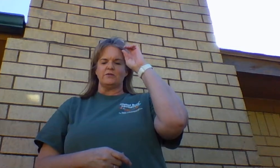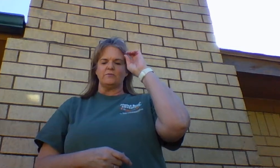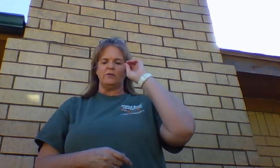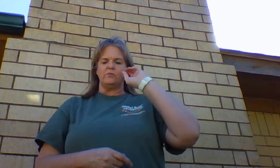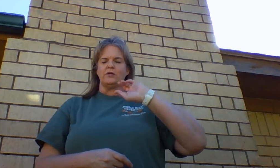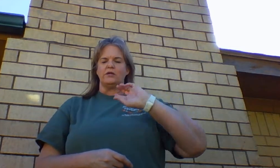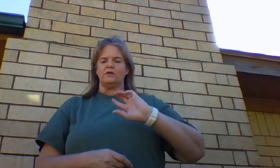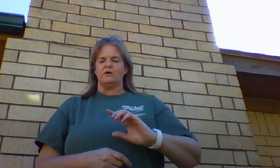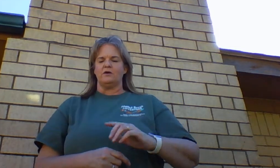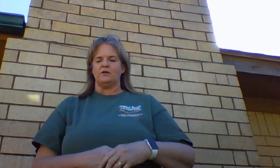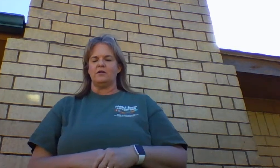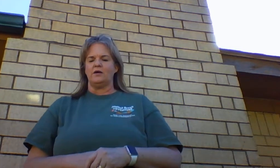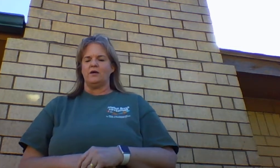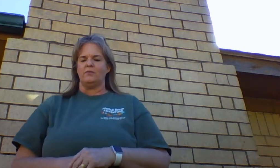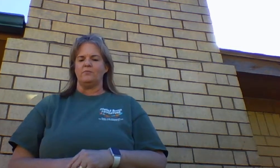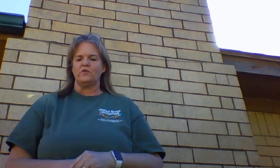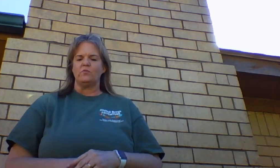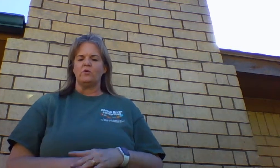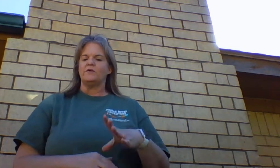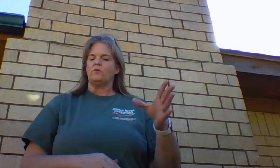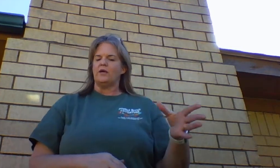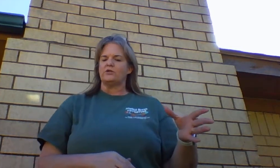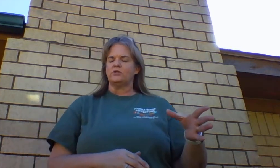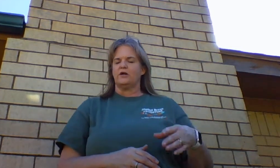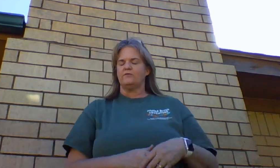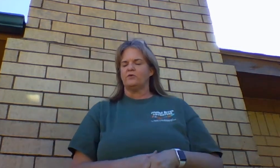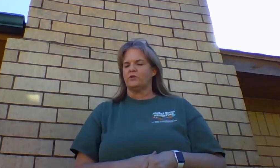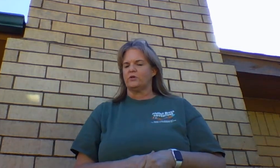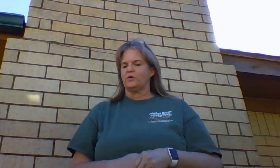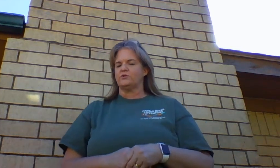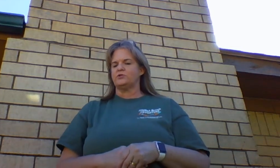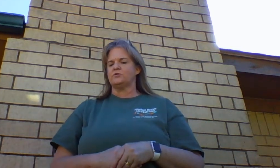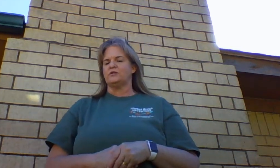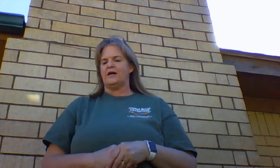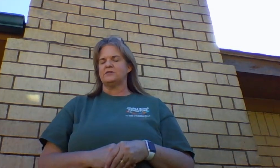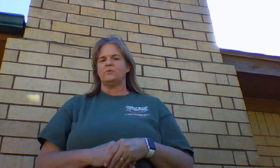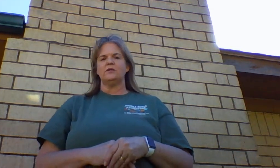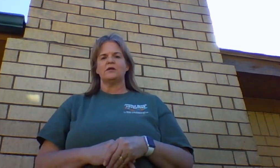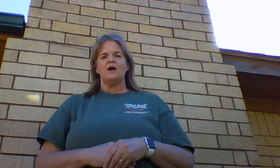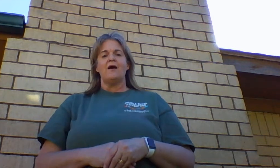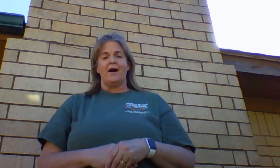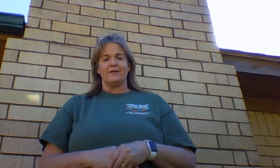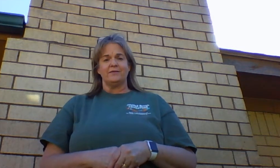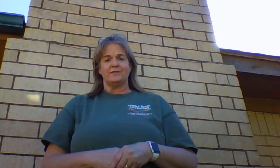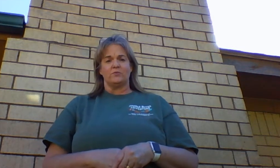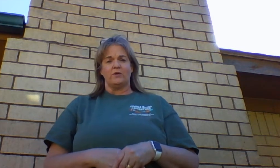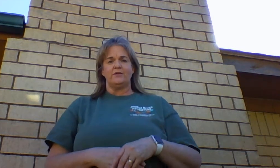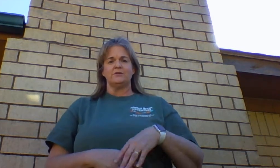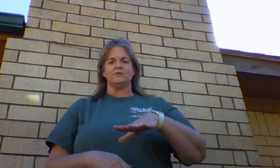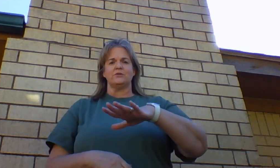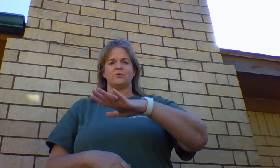be working on some words that we actually covered with our other student last week. Island is one. So we're going to